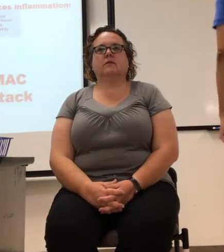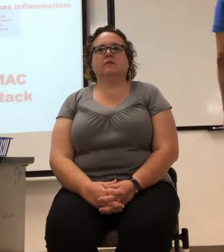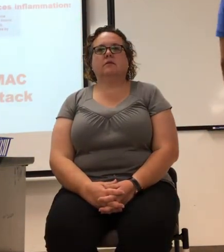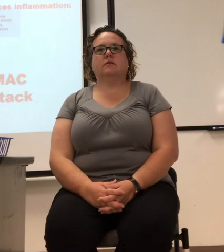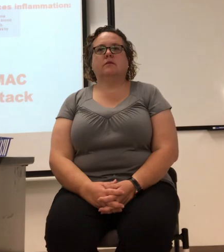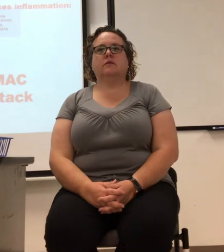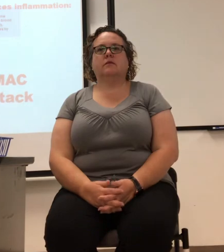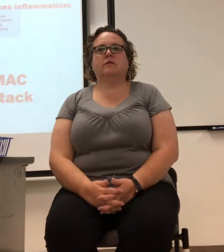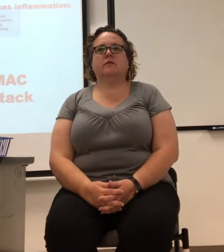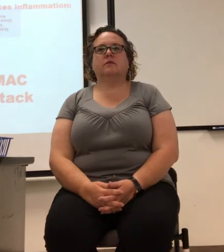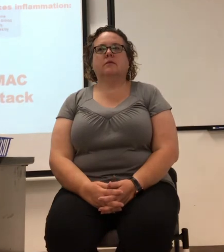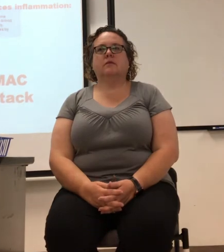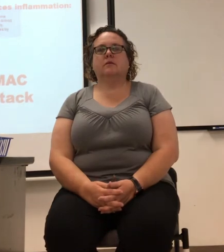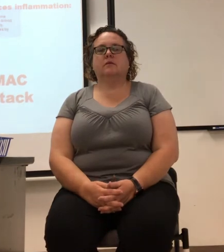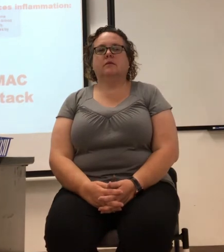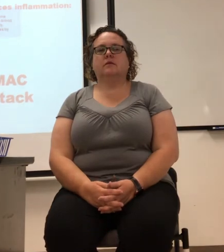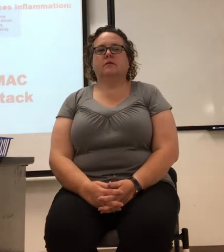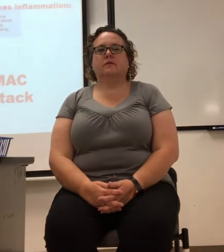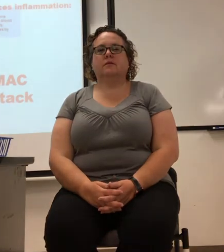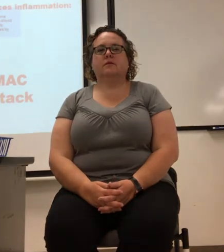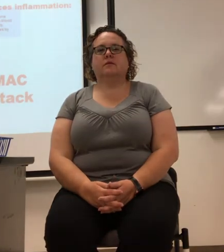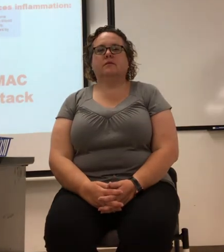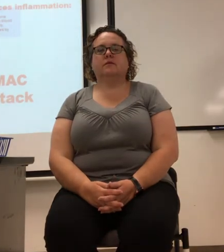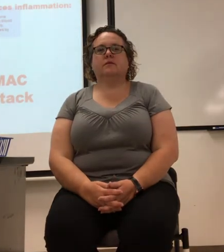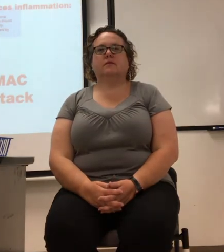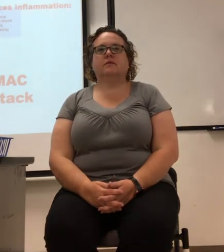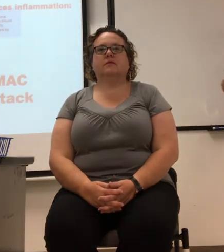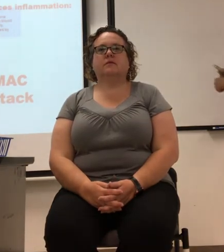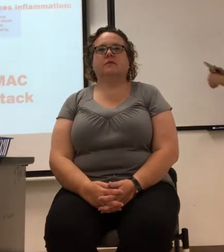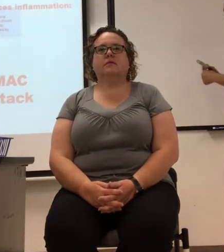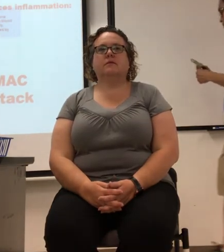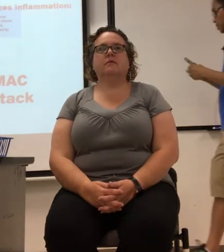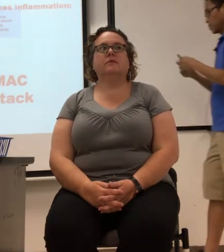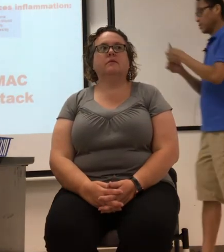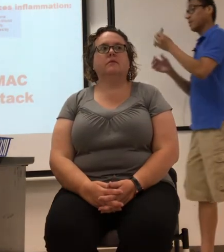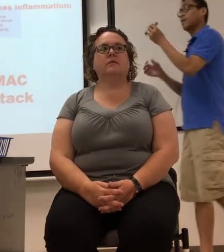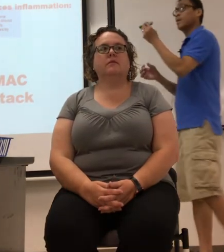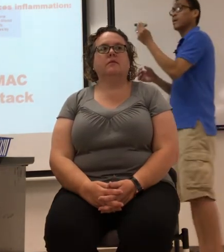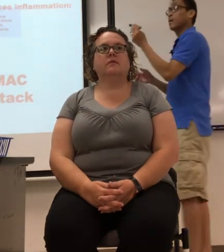there. No. You have to eat one last one.